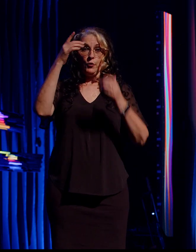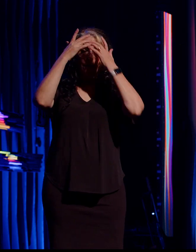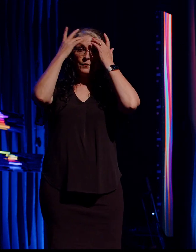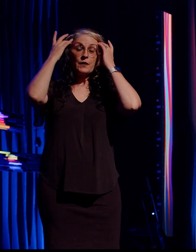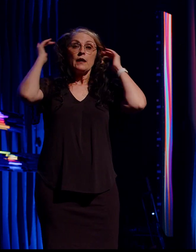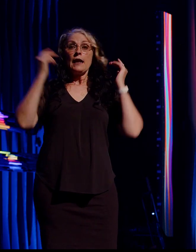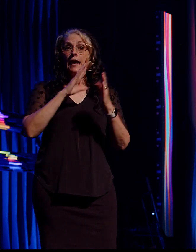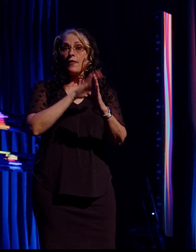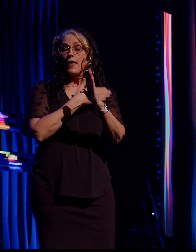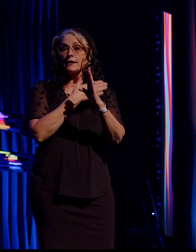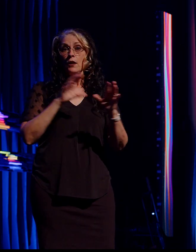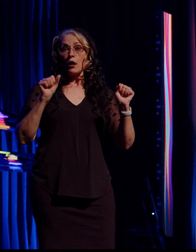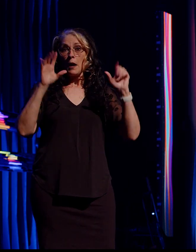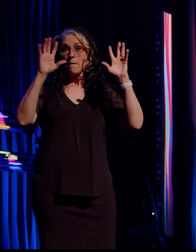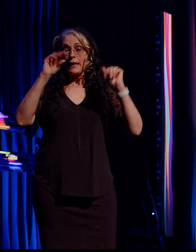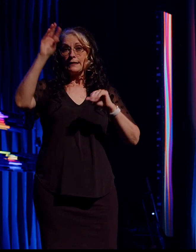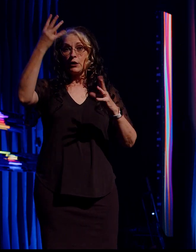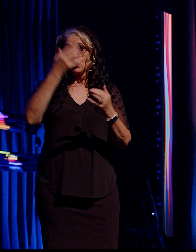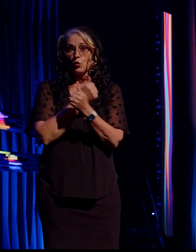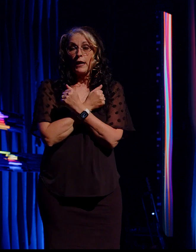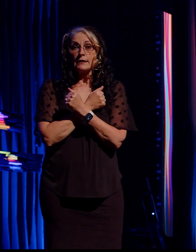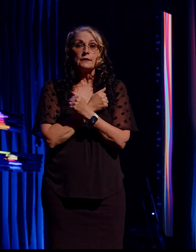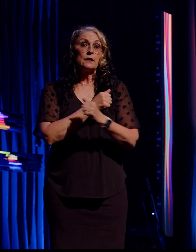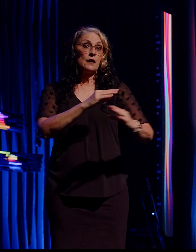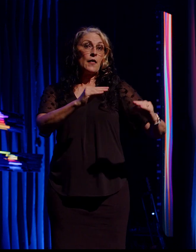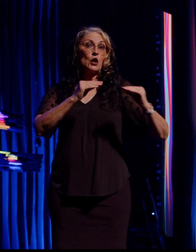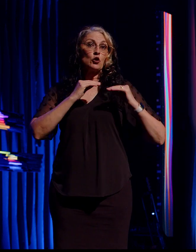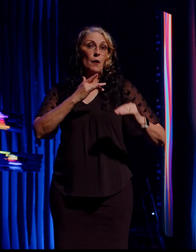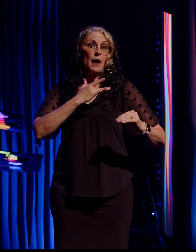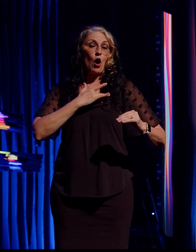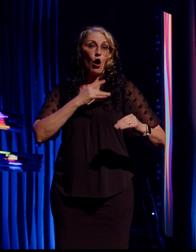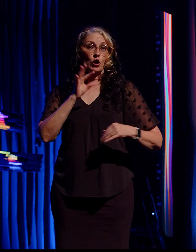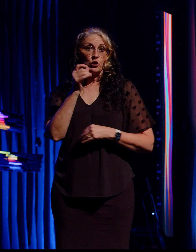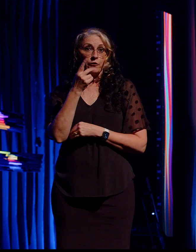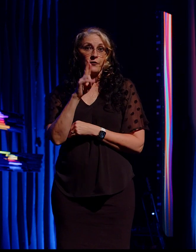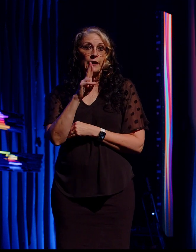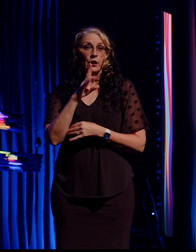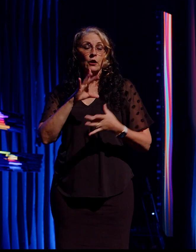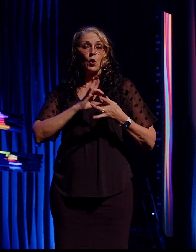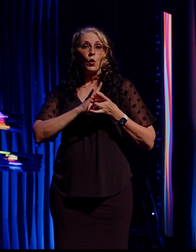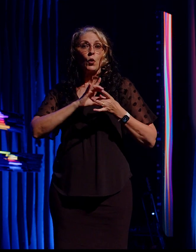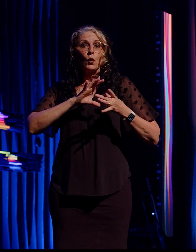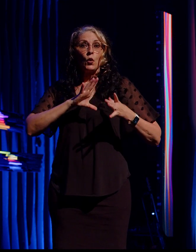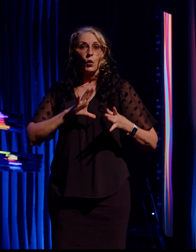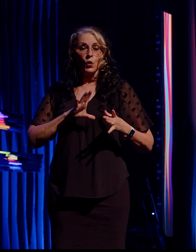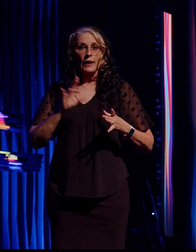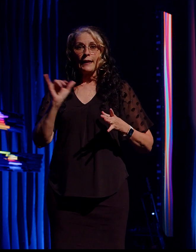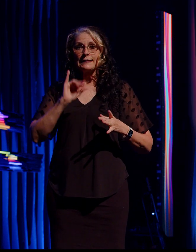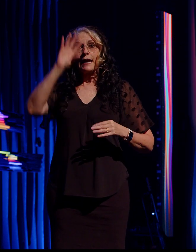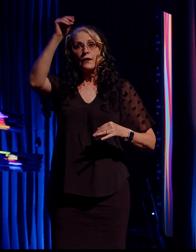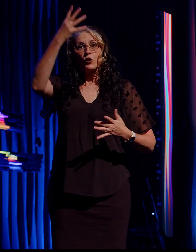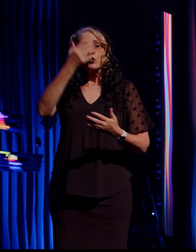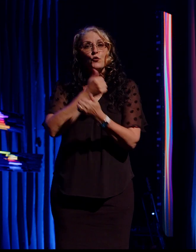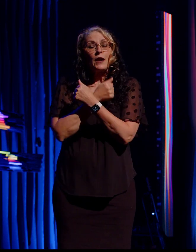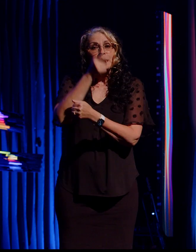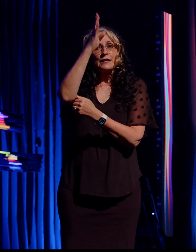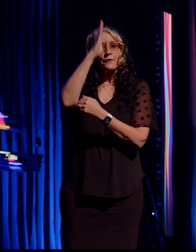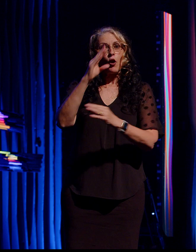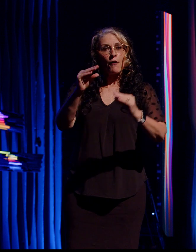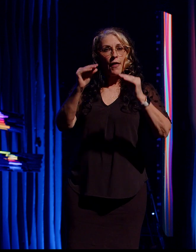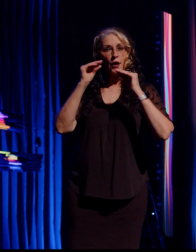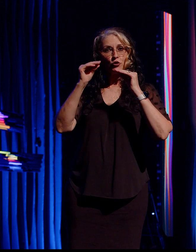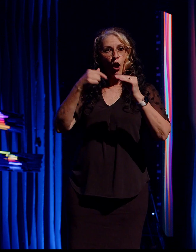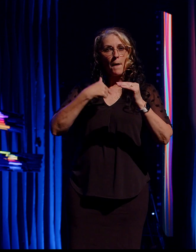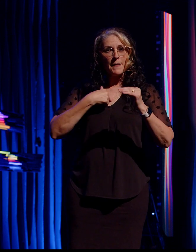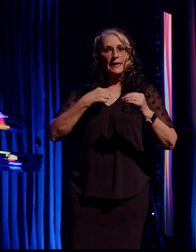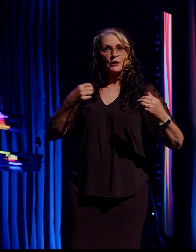"'Twas grace that taught my heart to fear and gave my fears release.'" It was like the grace of God that taught me to